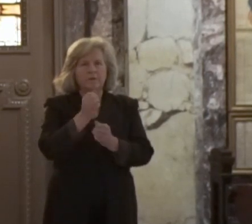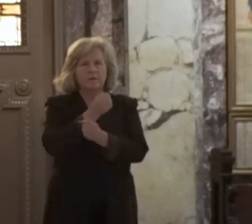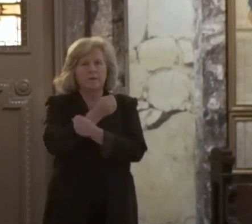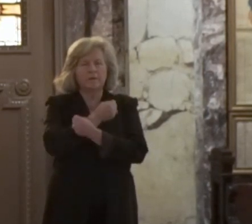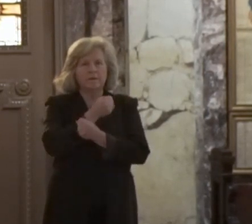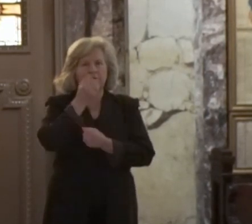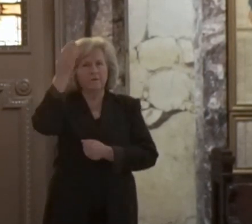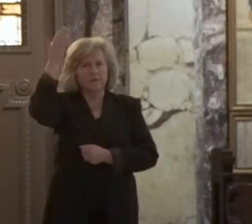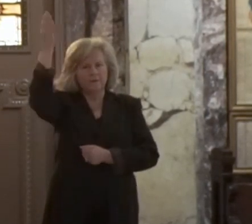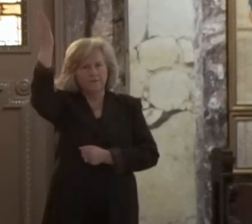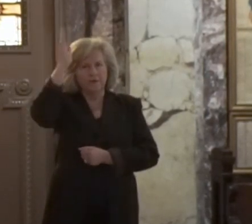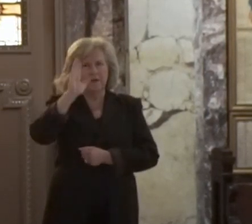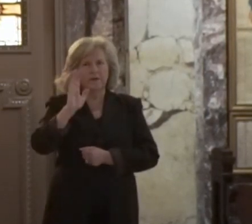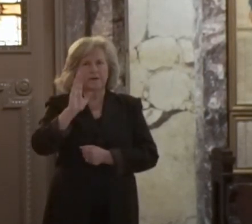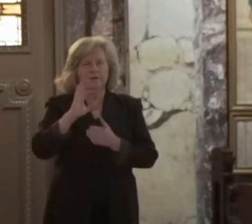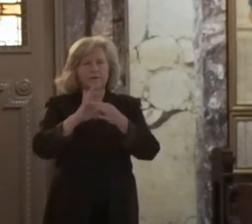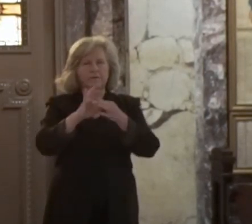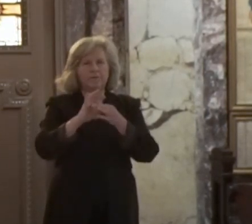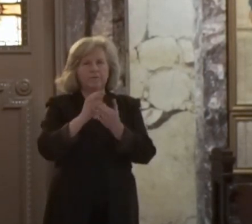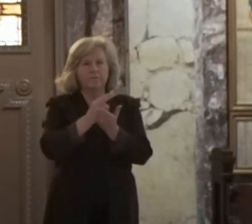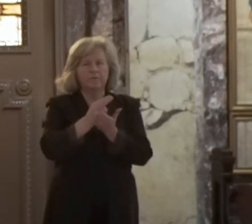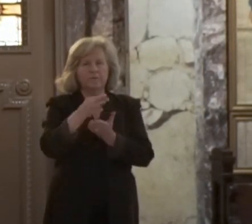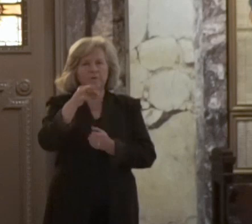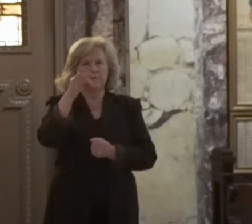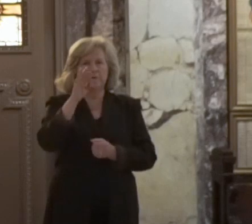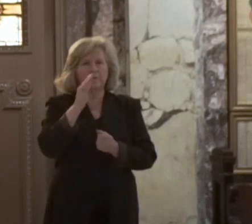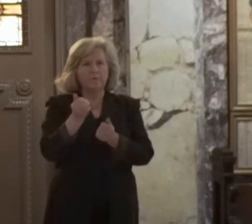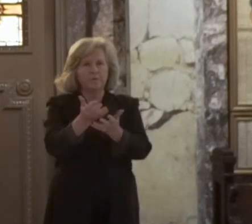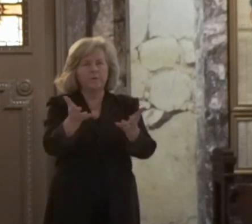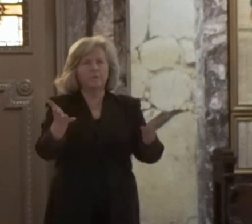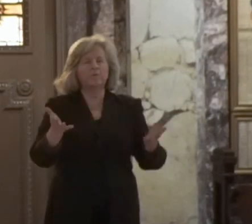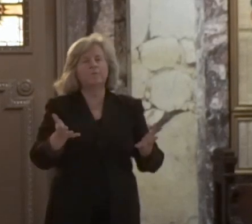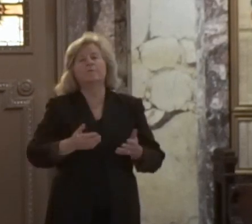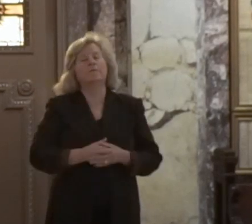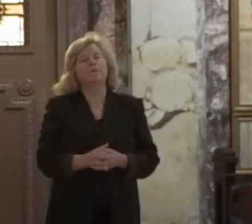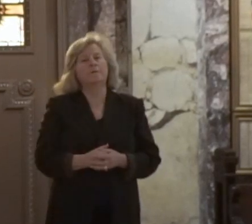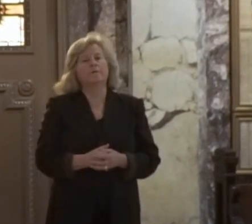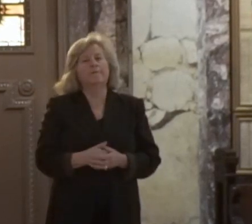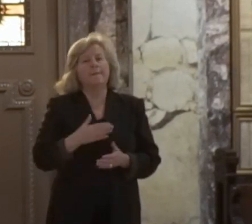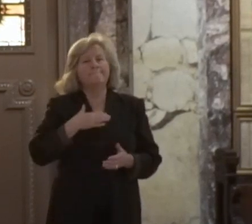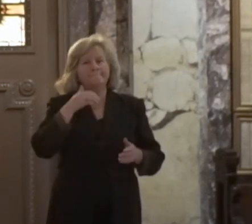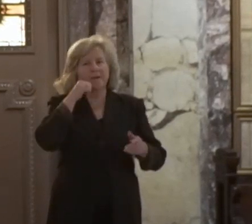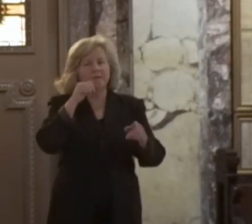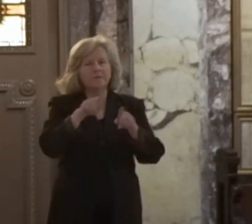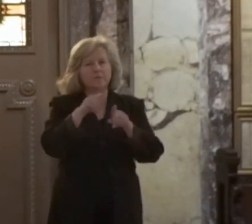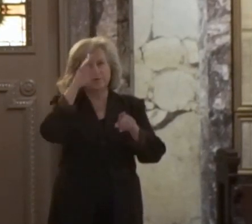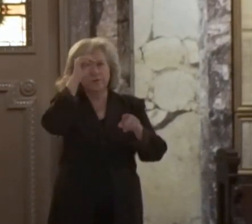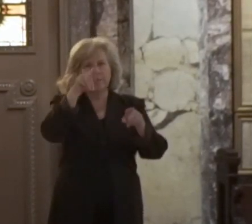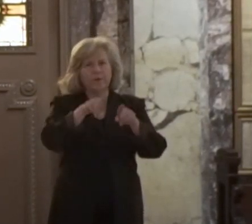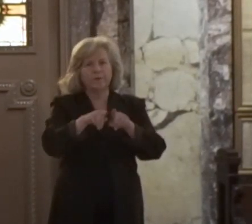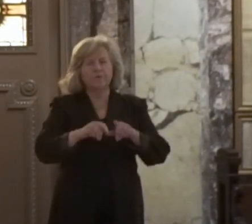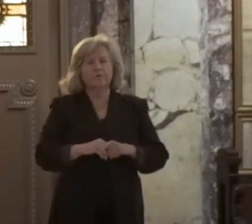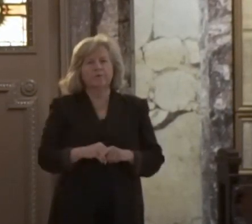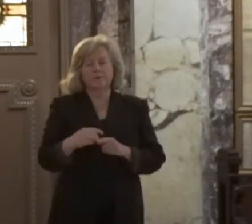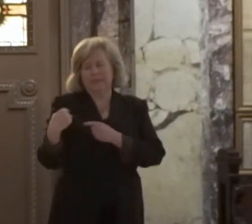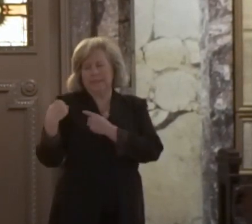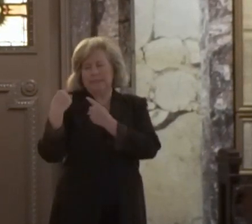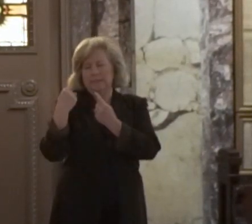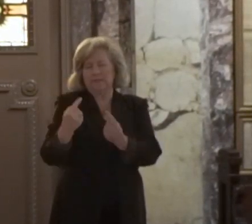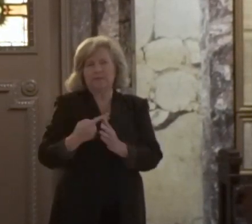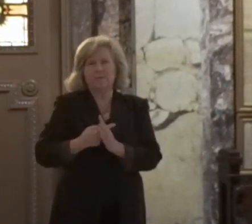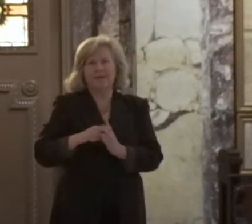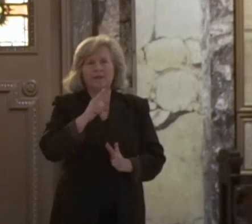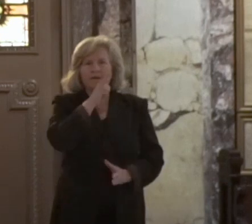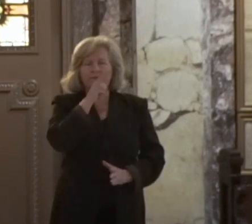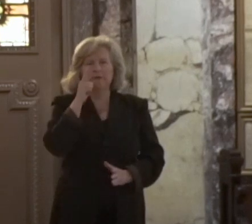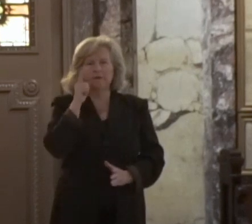and the communion of the Holy Spirit be with you all. And with your spirit. My sisters and brothers, since the beginning of